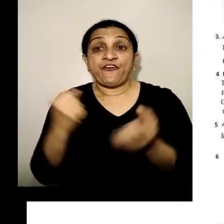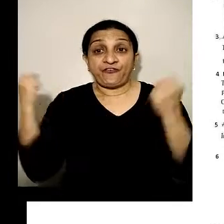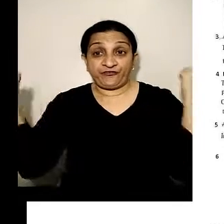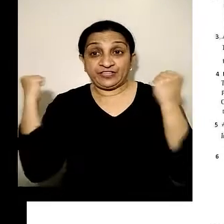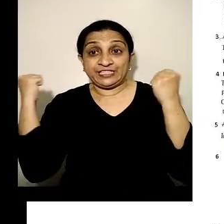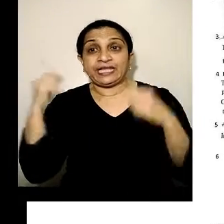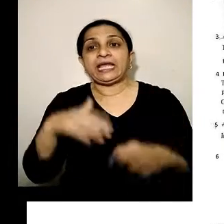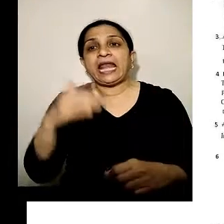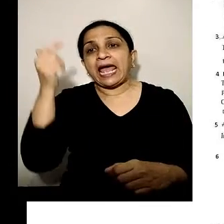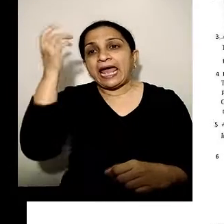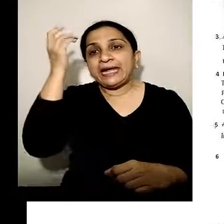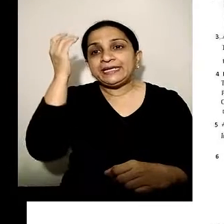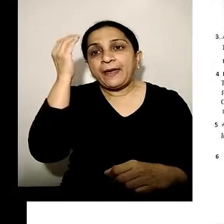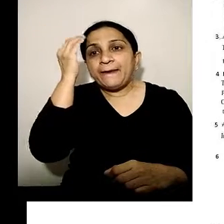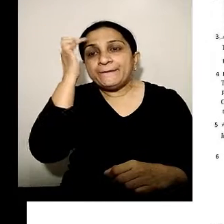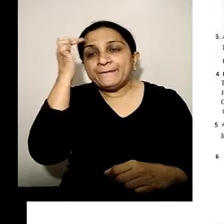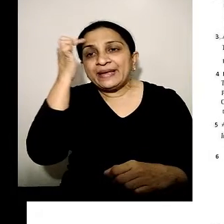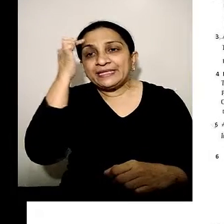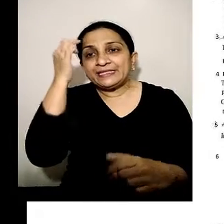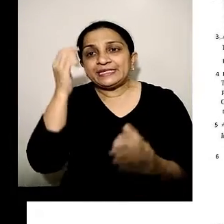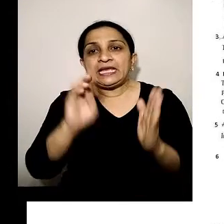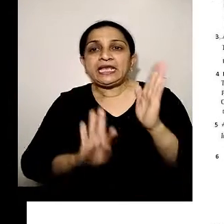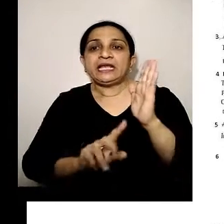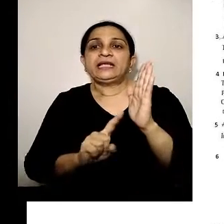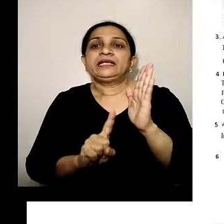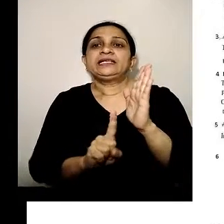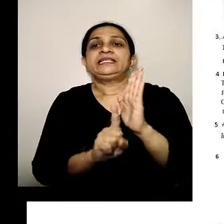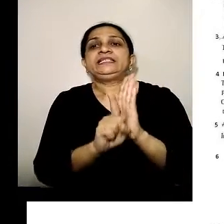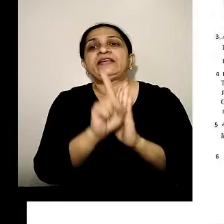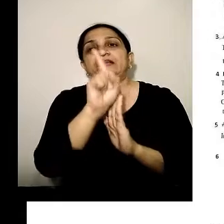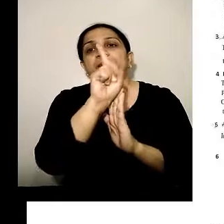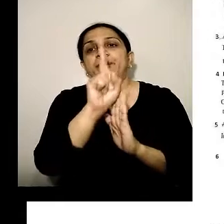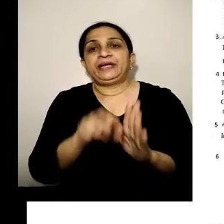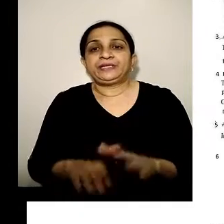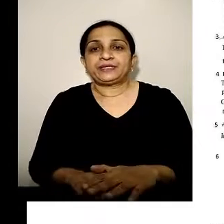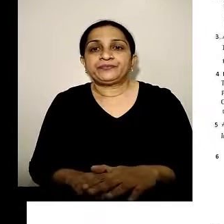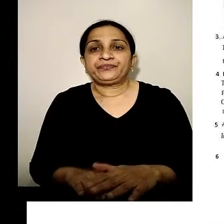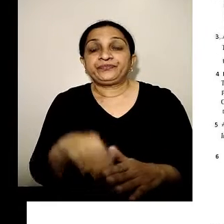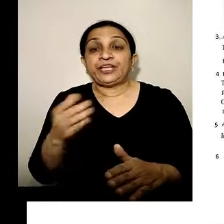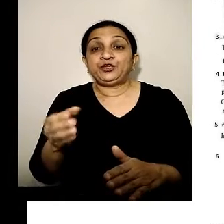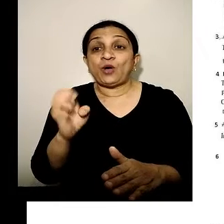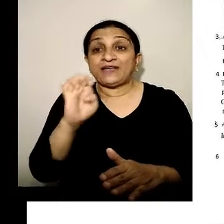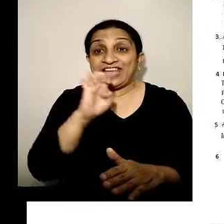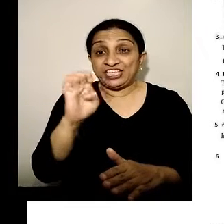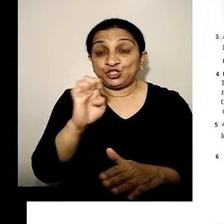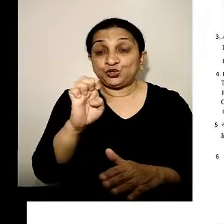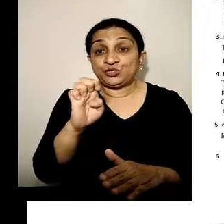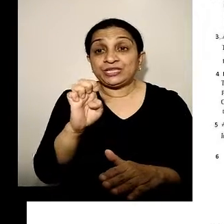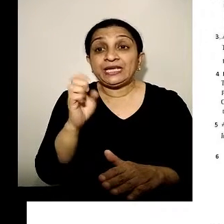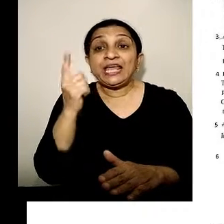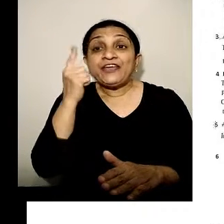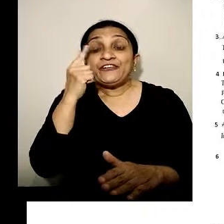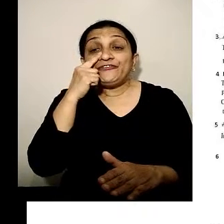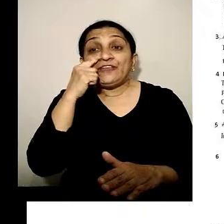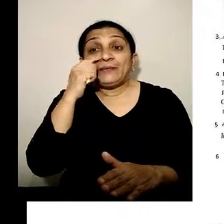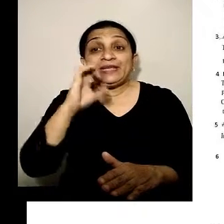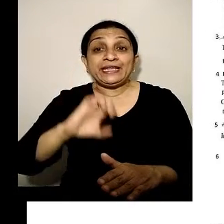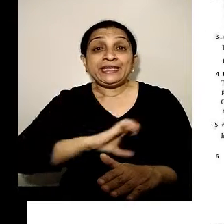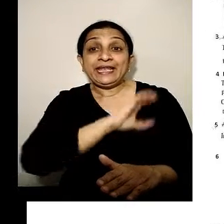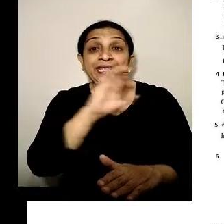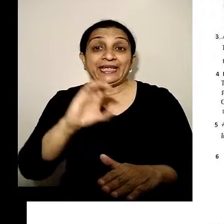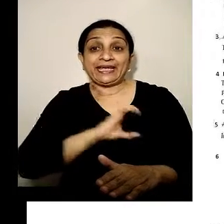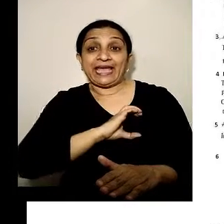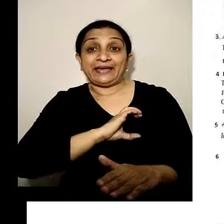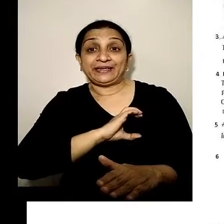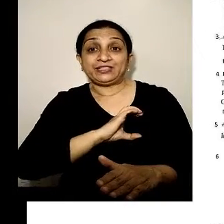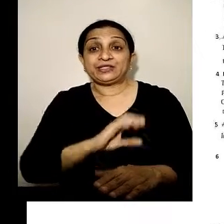in physical and mental development. Then you have estrogen,